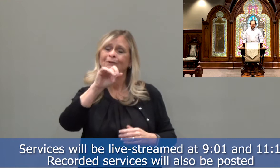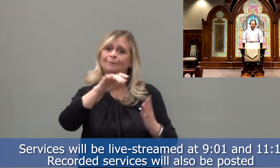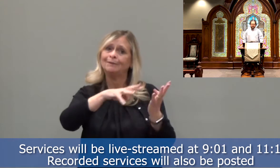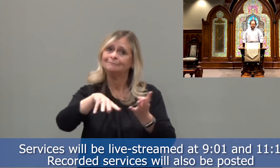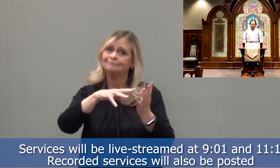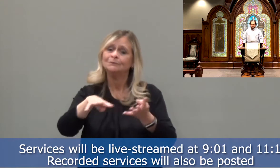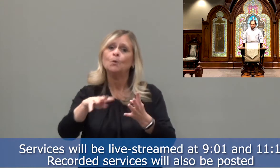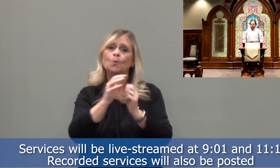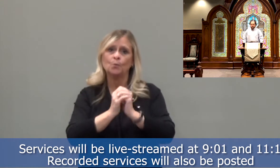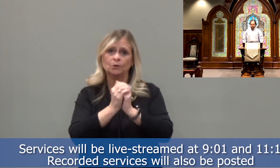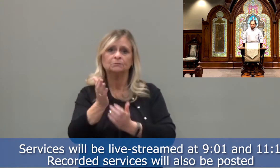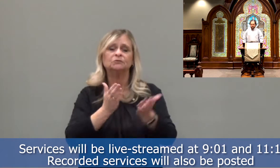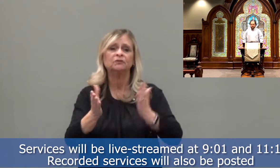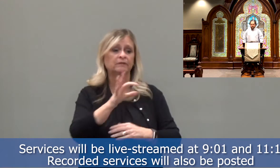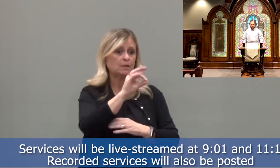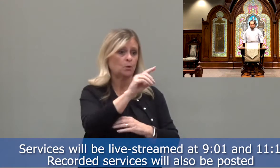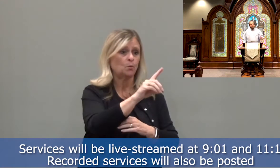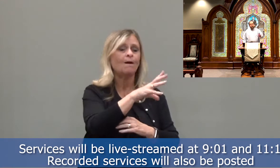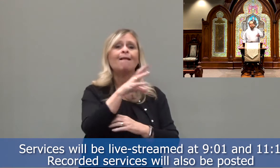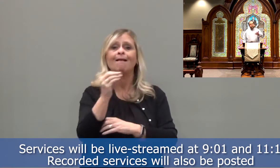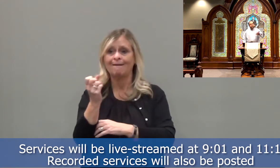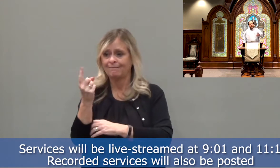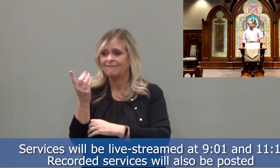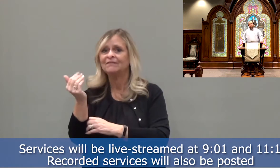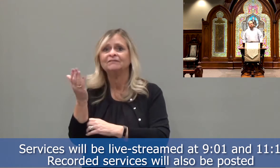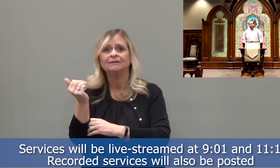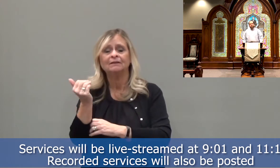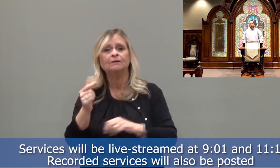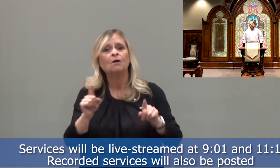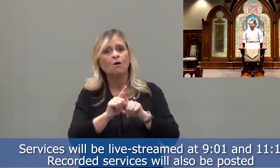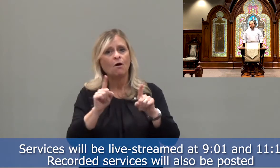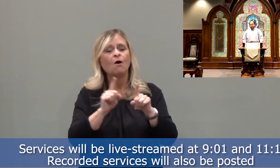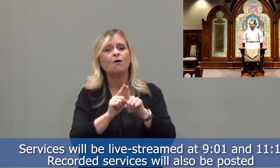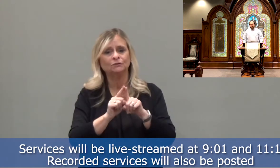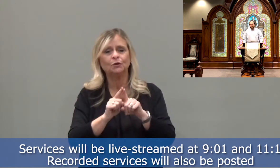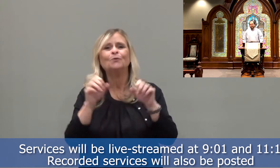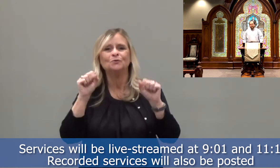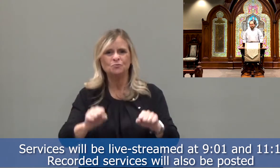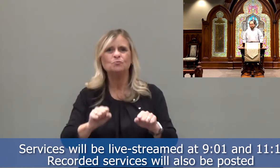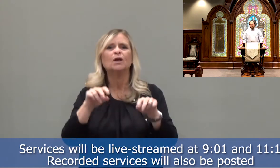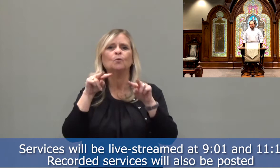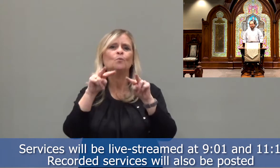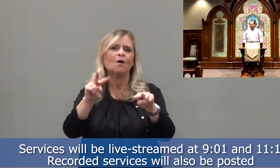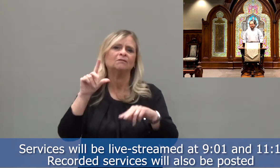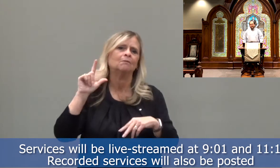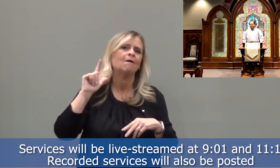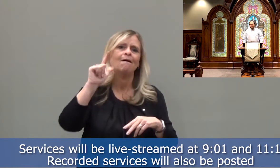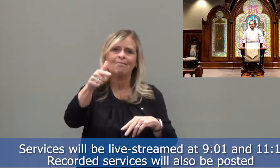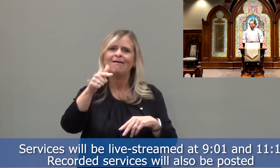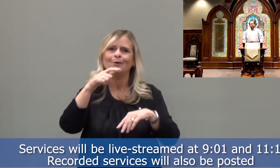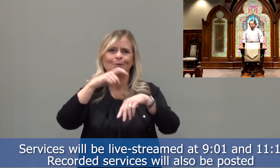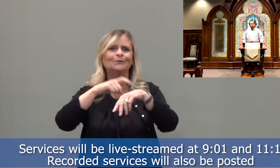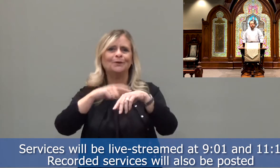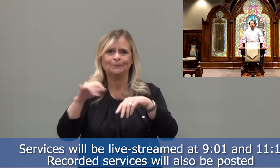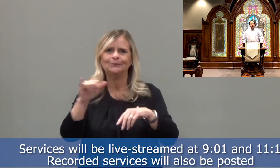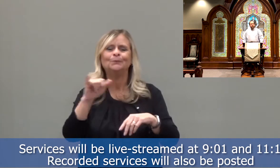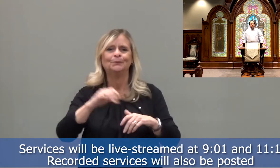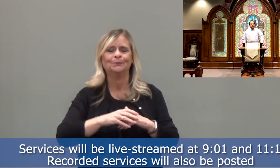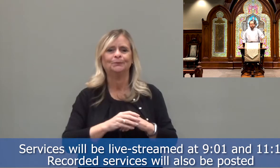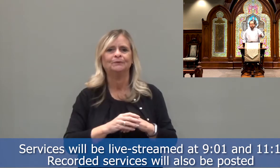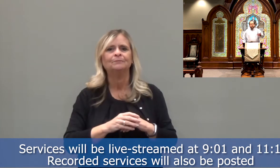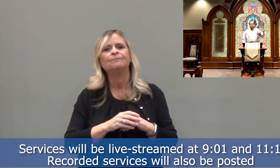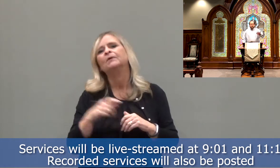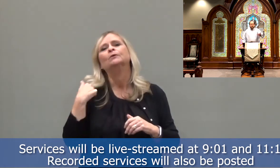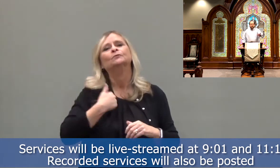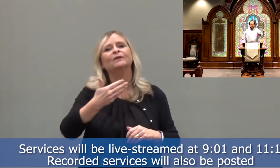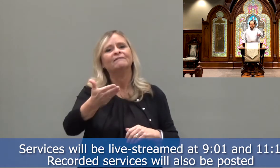and 11:15 next week. And they'll also be available for viewing after the service as well. And so we